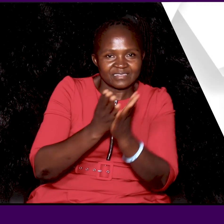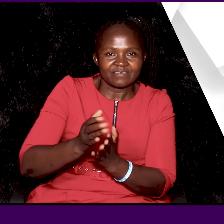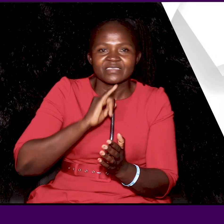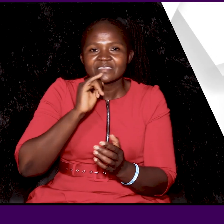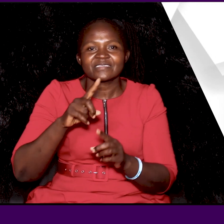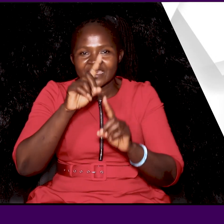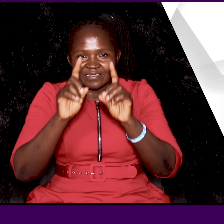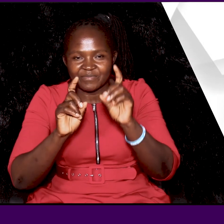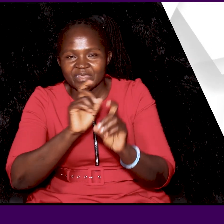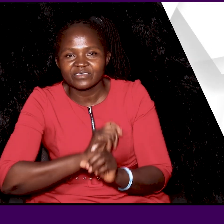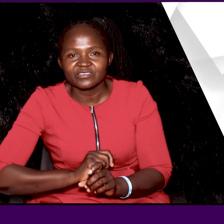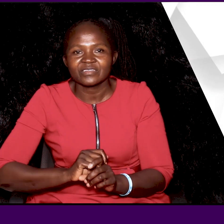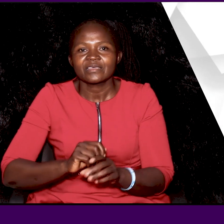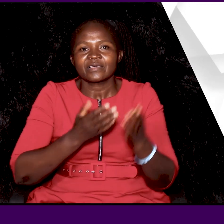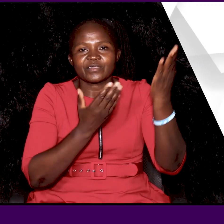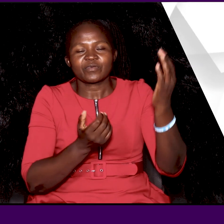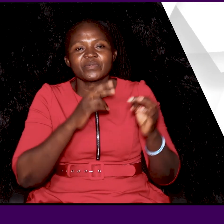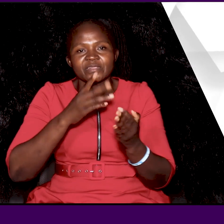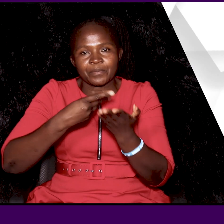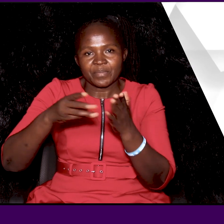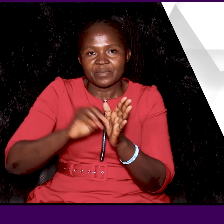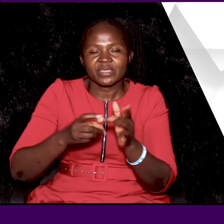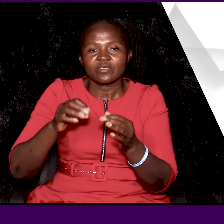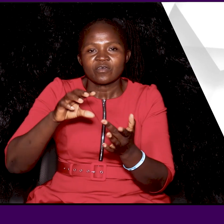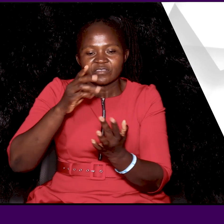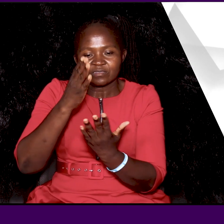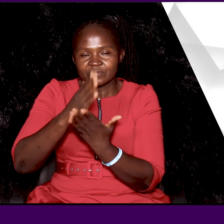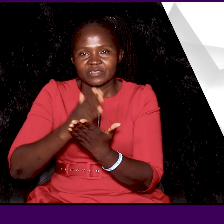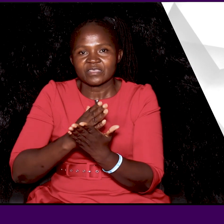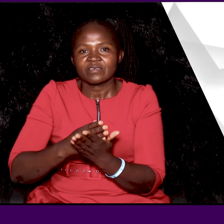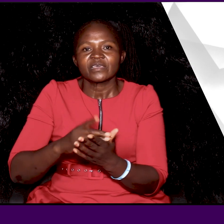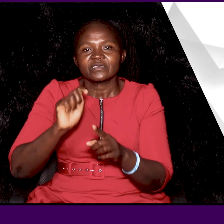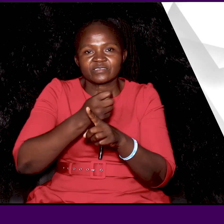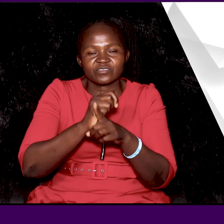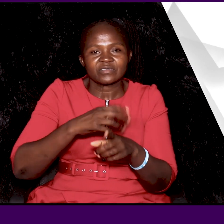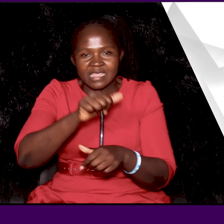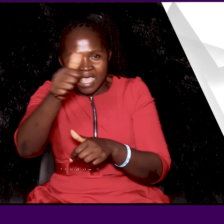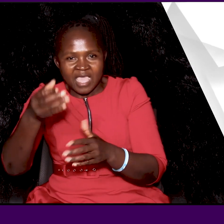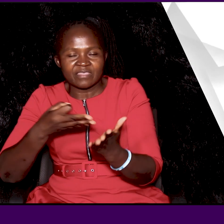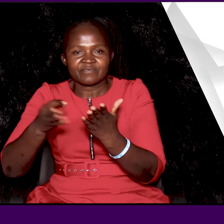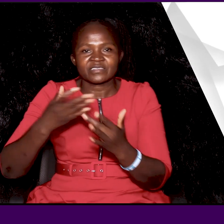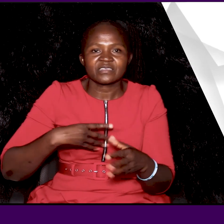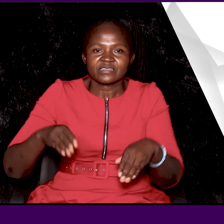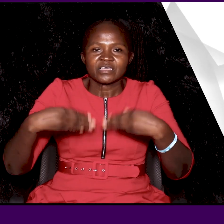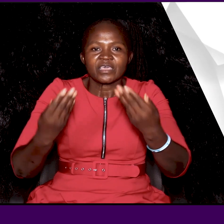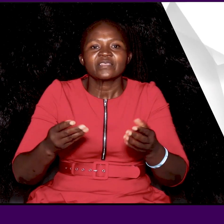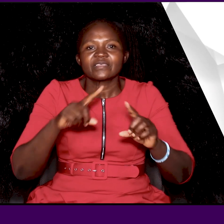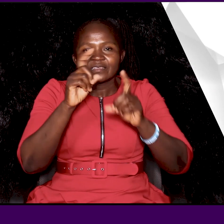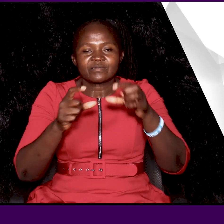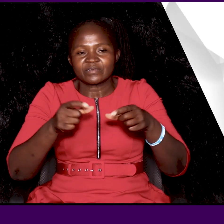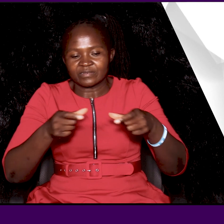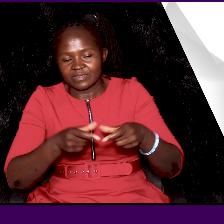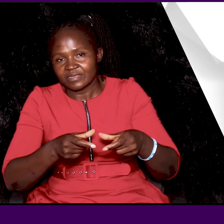is examination, and the requirement is payment of the specified tuition and other fees and issuance of examination